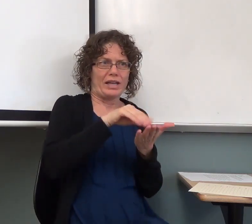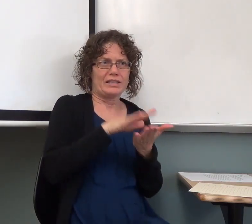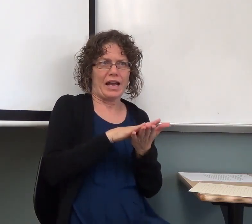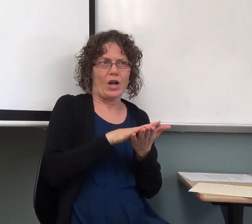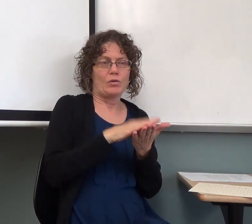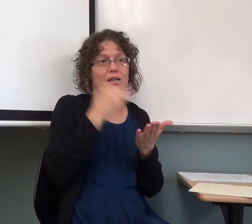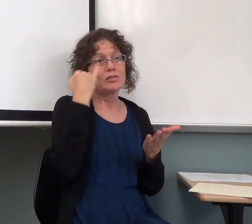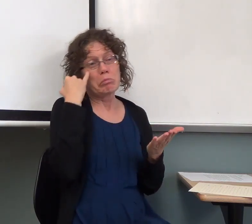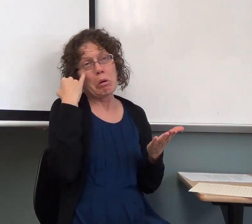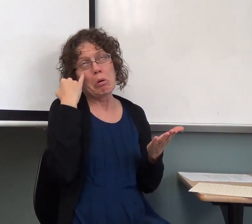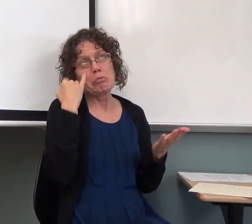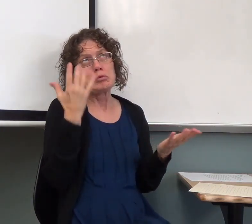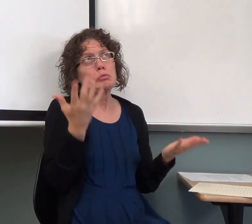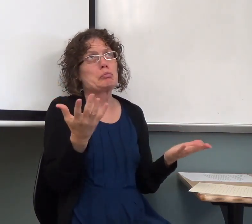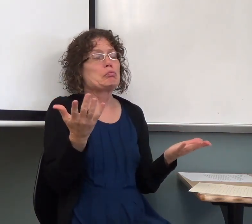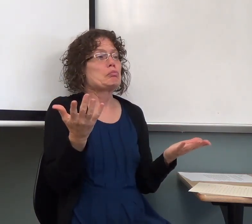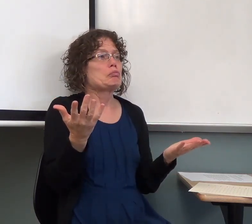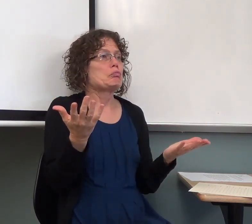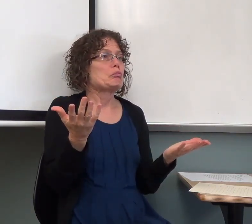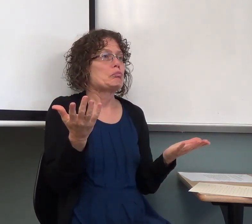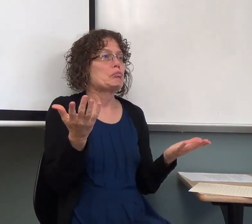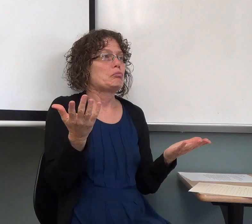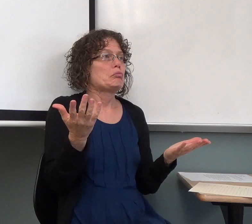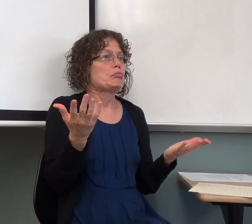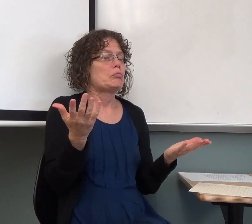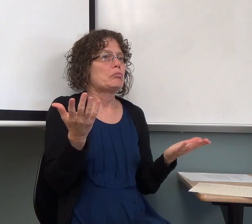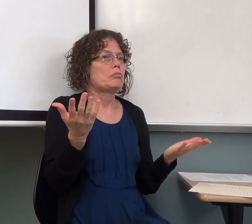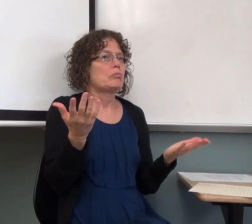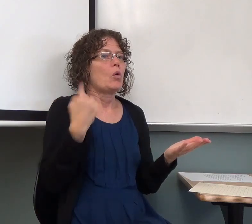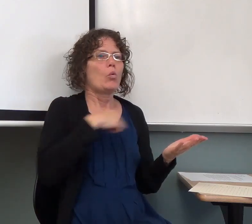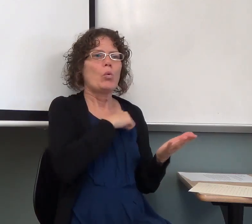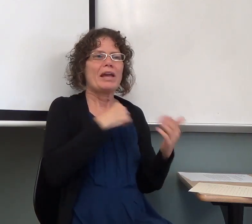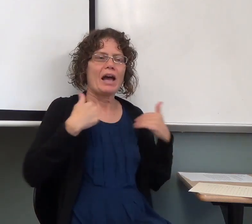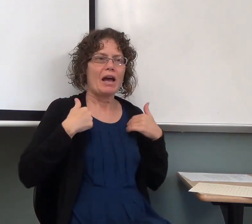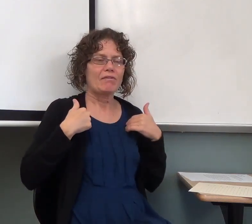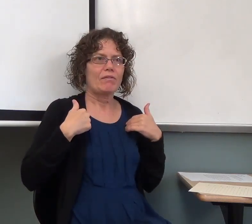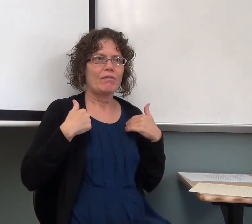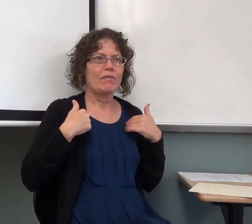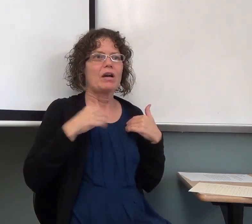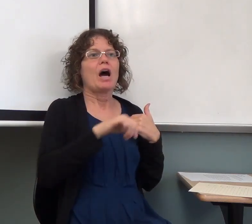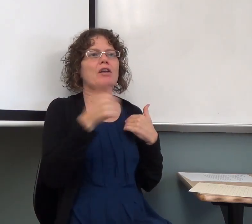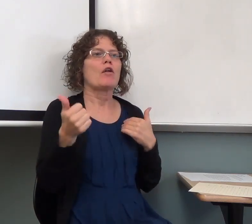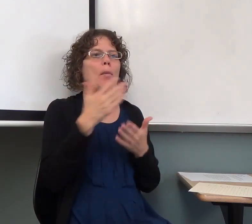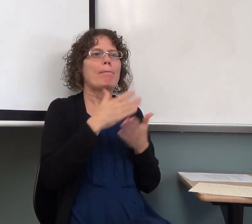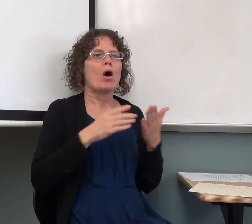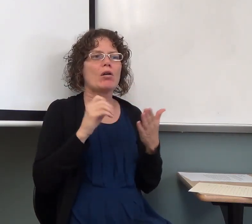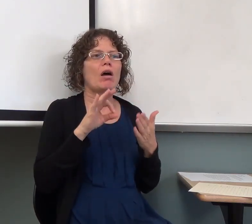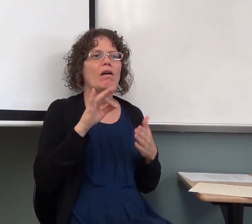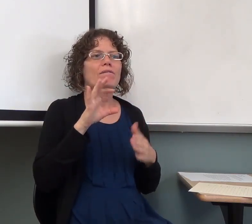So how do I want to write this out? We have things called, there's another part of speech. Another